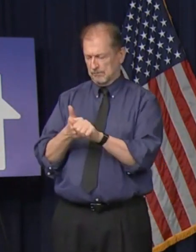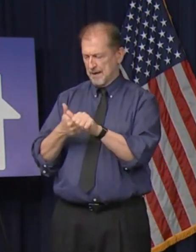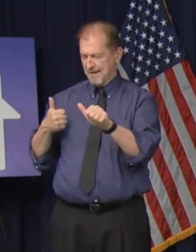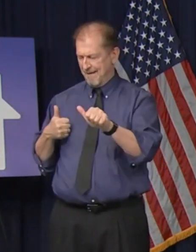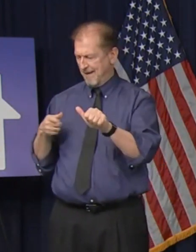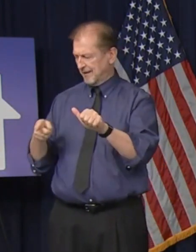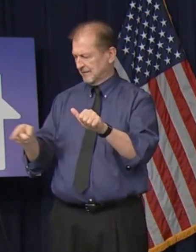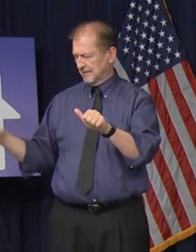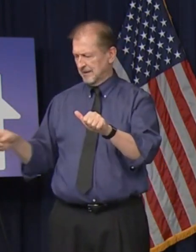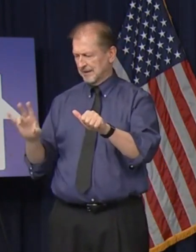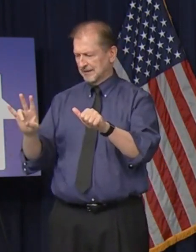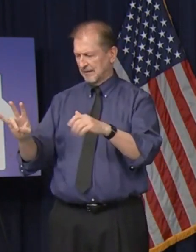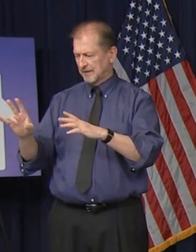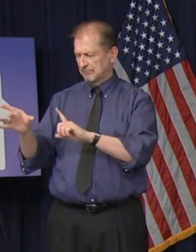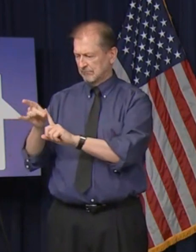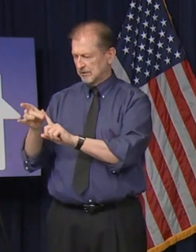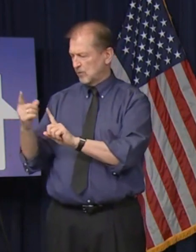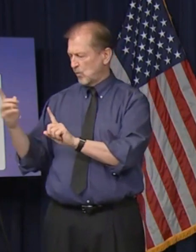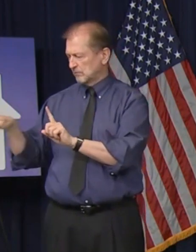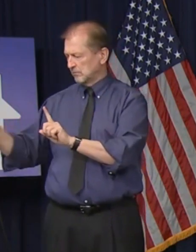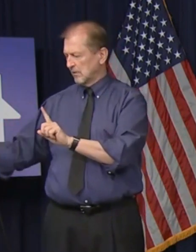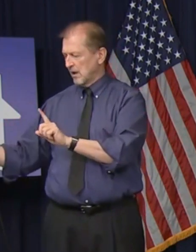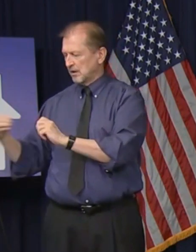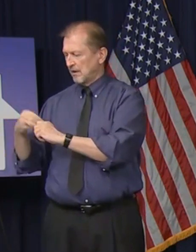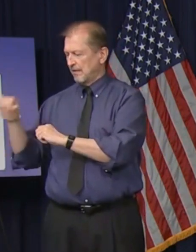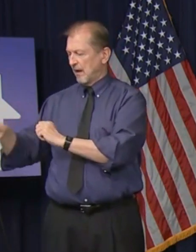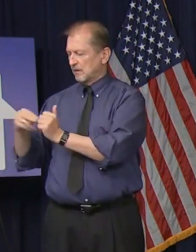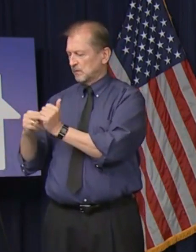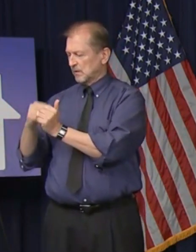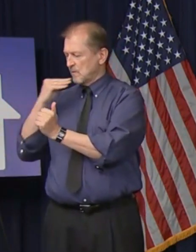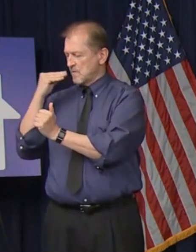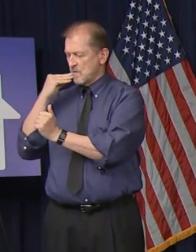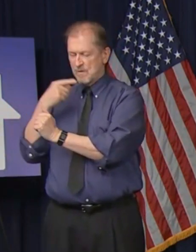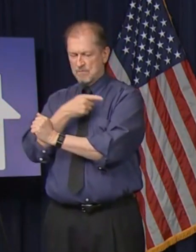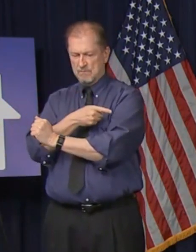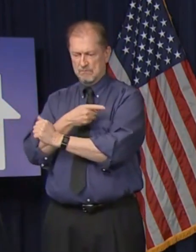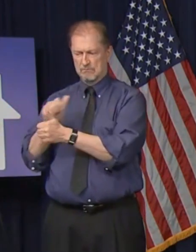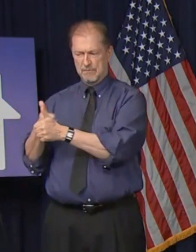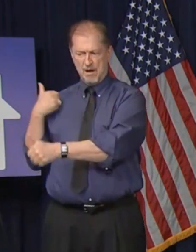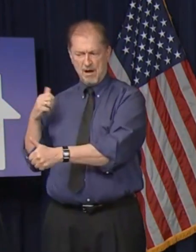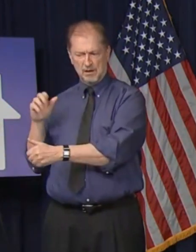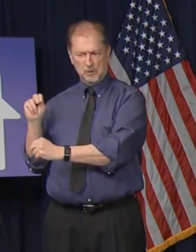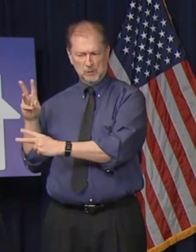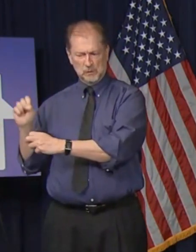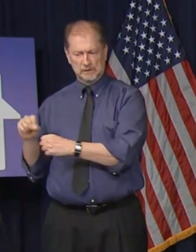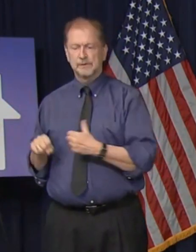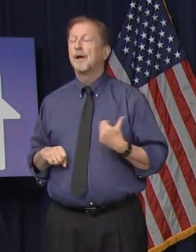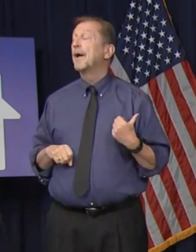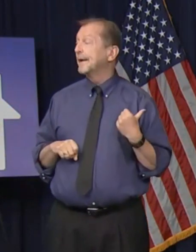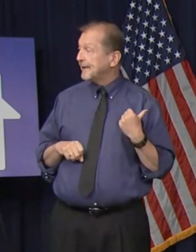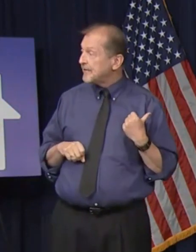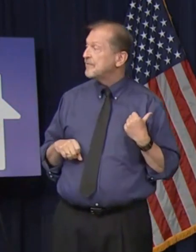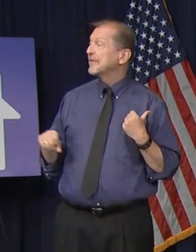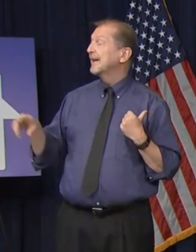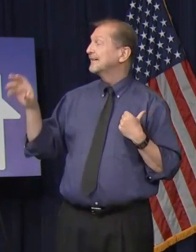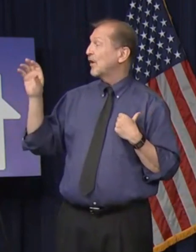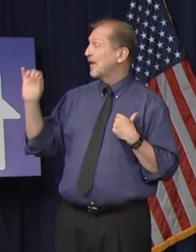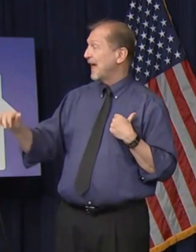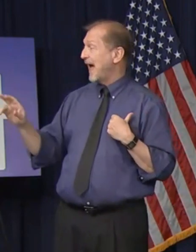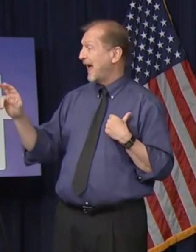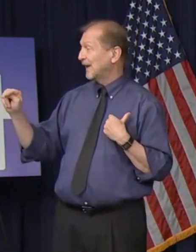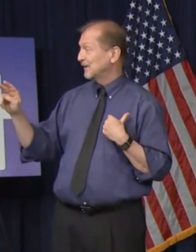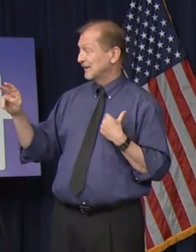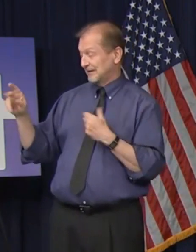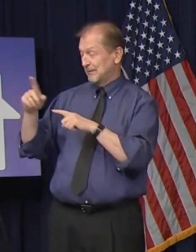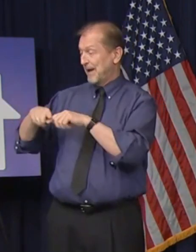the 7 cases and 1 death in March? I'm happy to turn it over. Again, it's about the data in and the data out. I'm